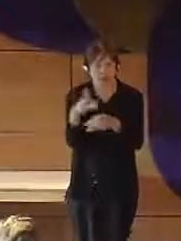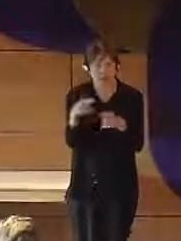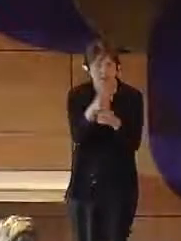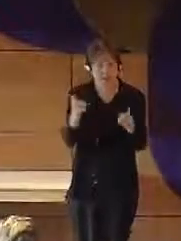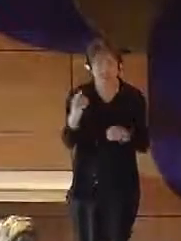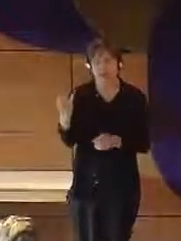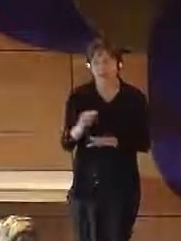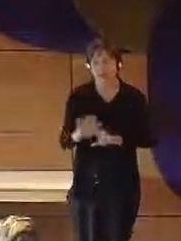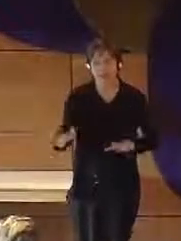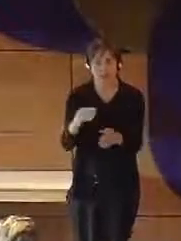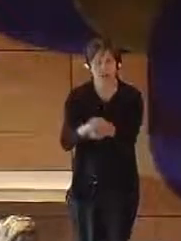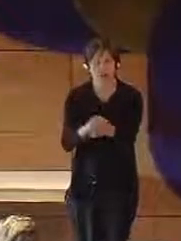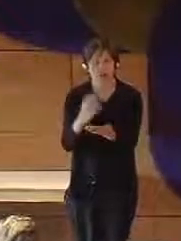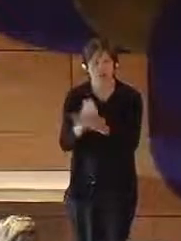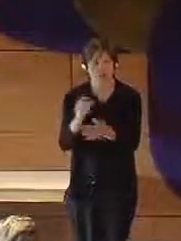age is?